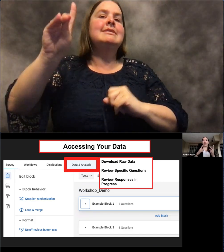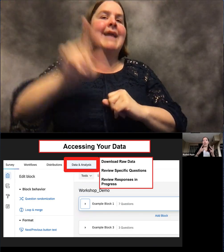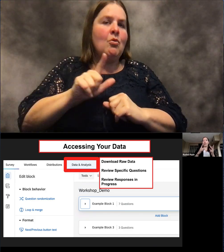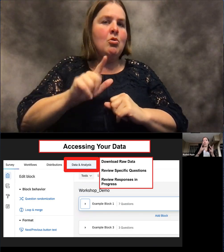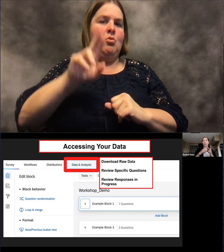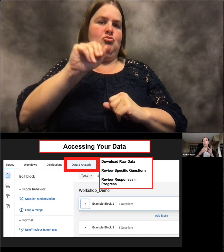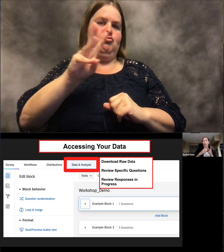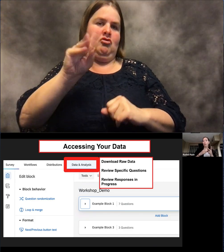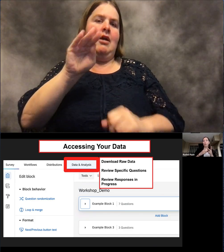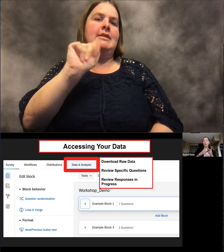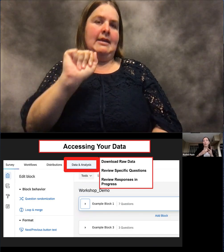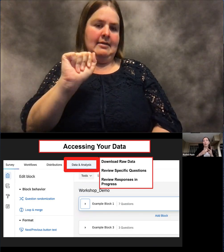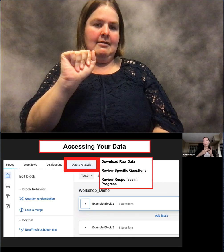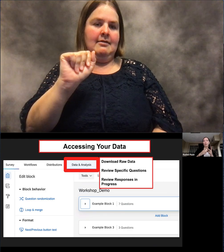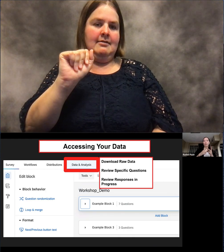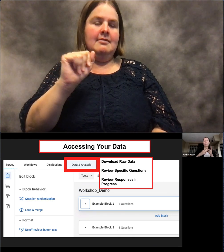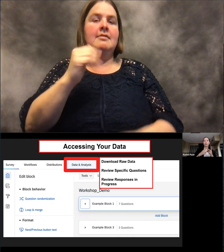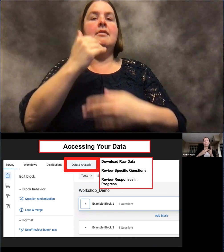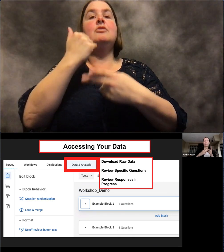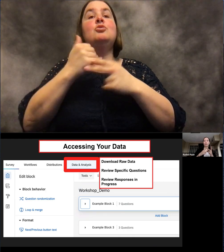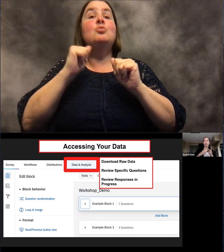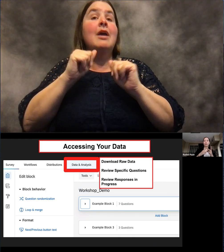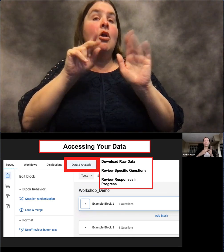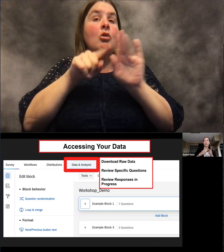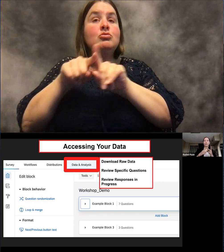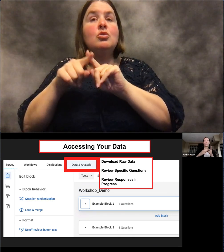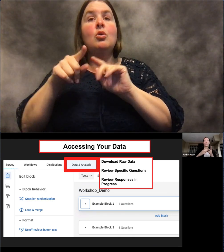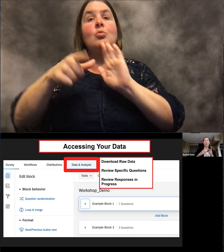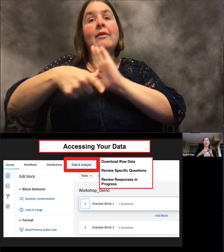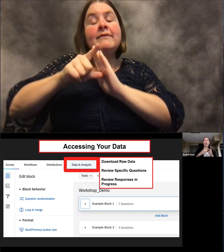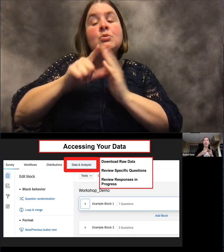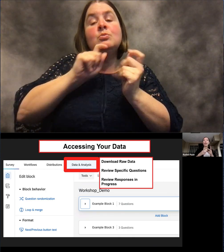You can review specific questions.